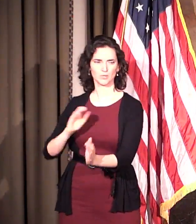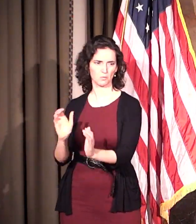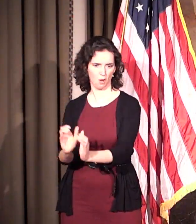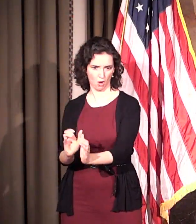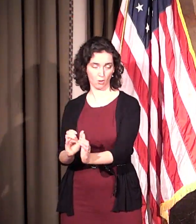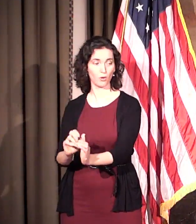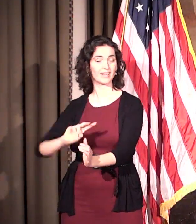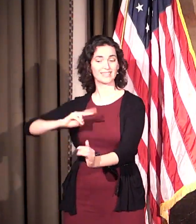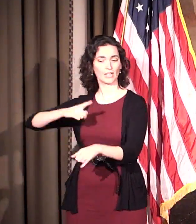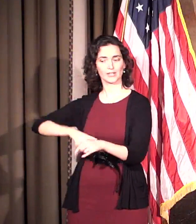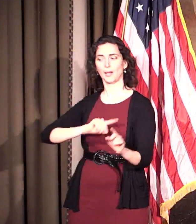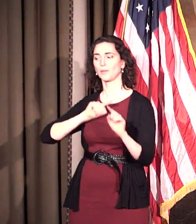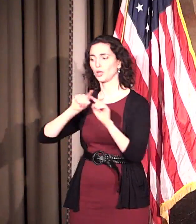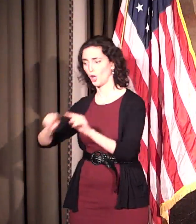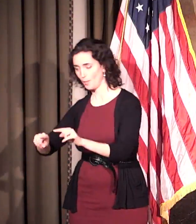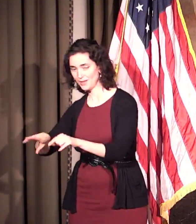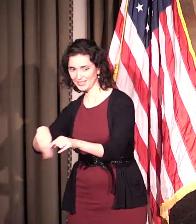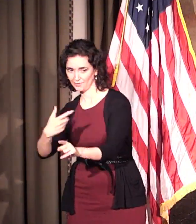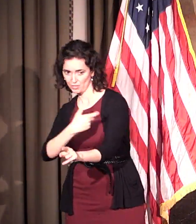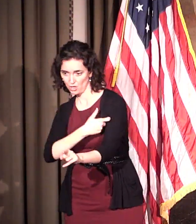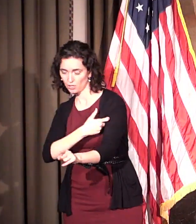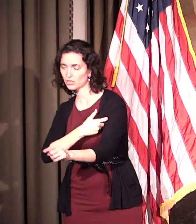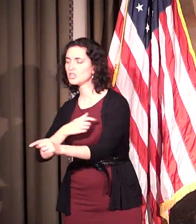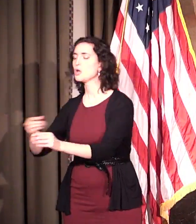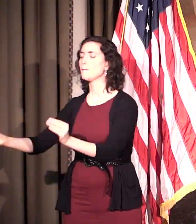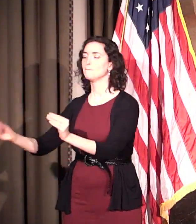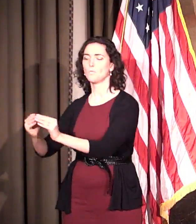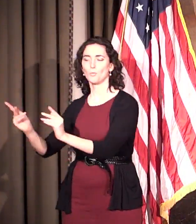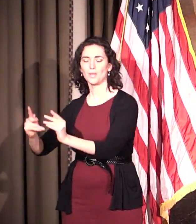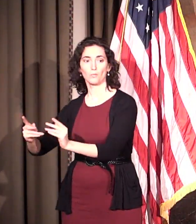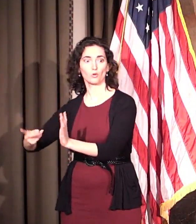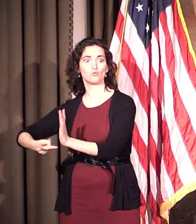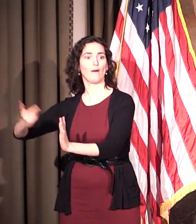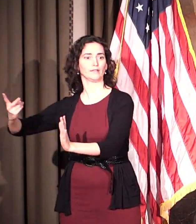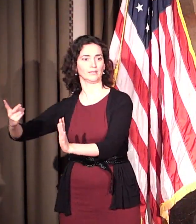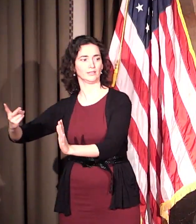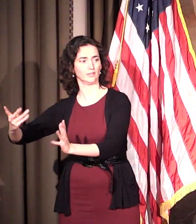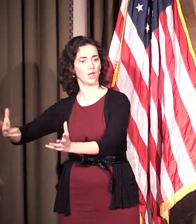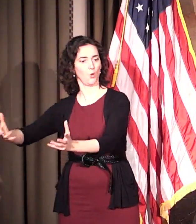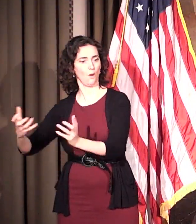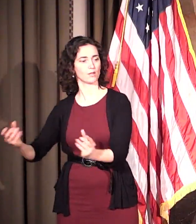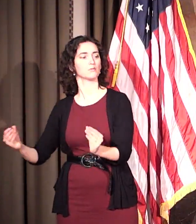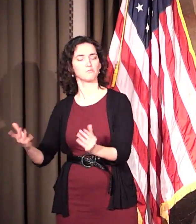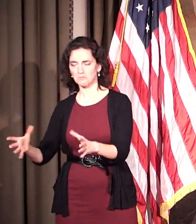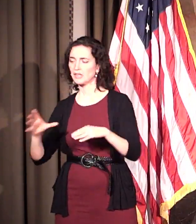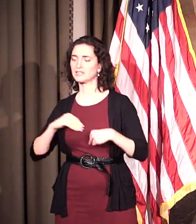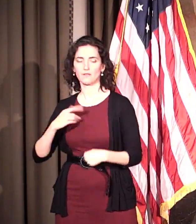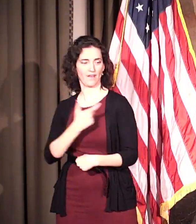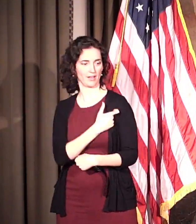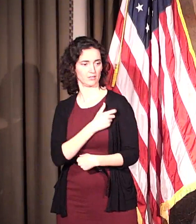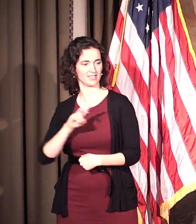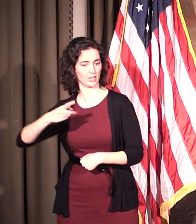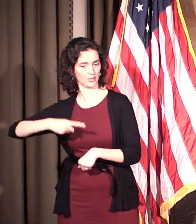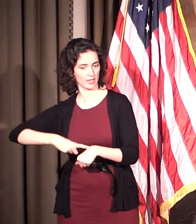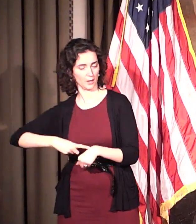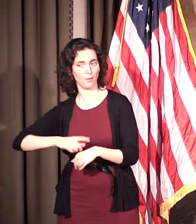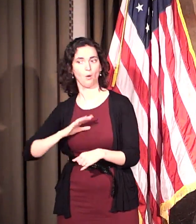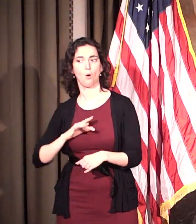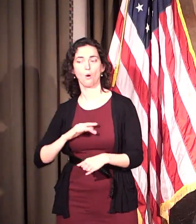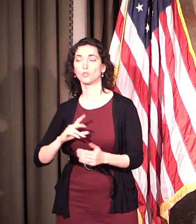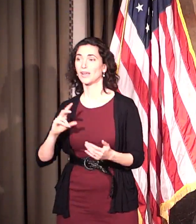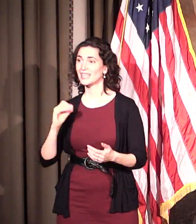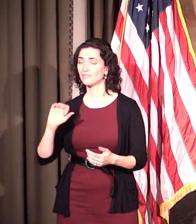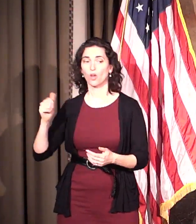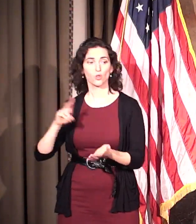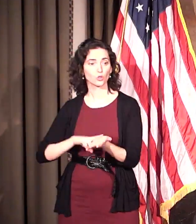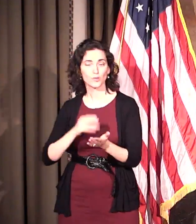see that across the state at other nursing homes, that's going to go a long way to getting everybody